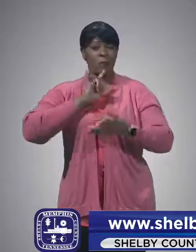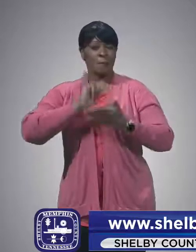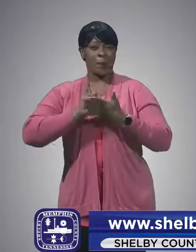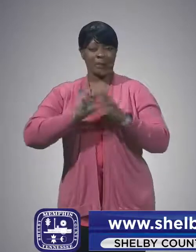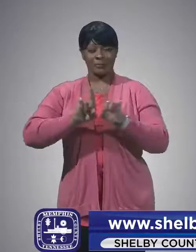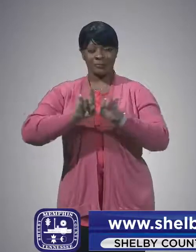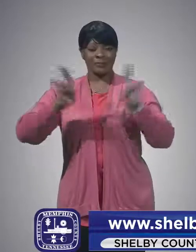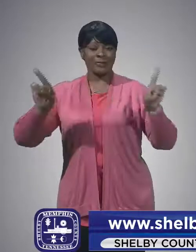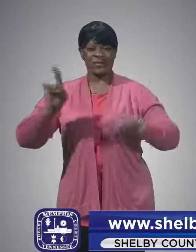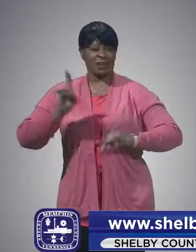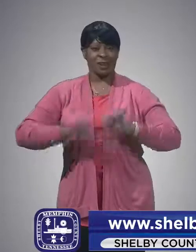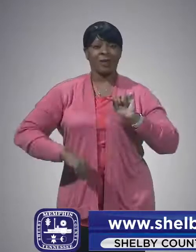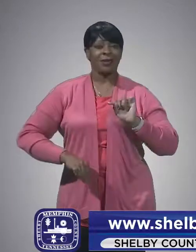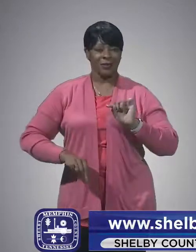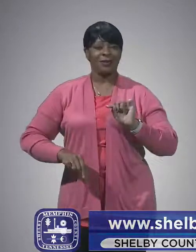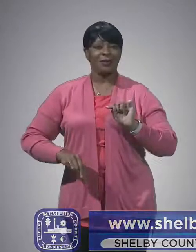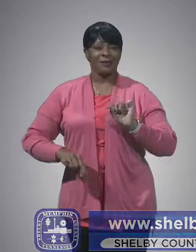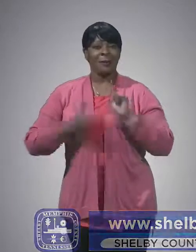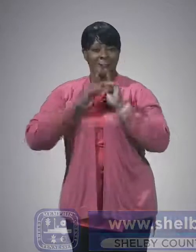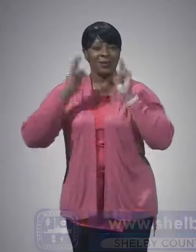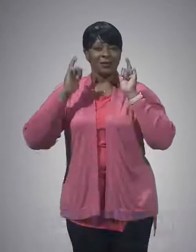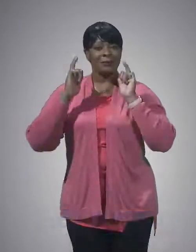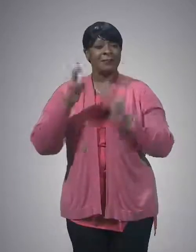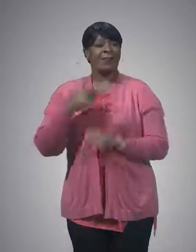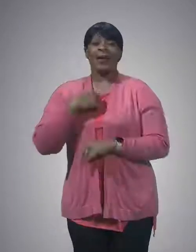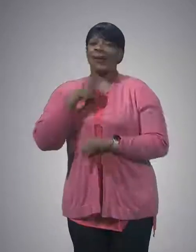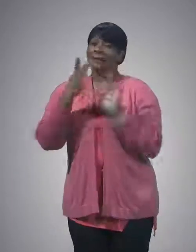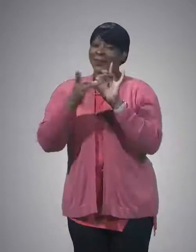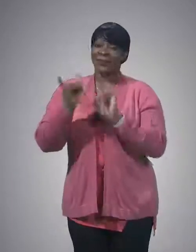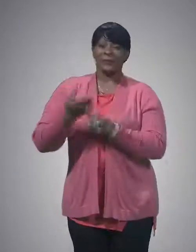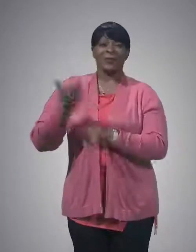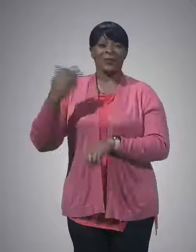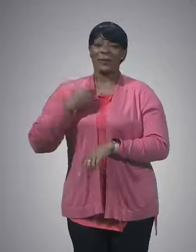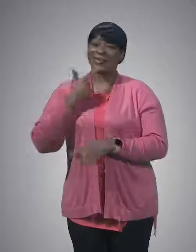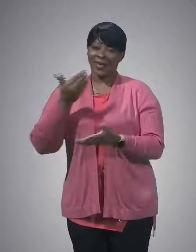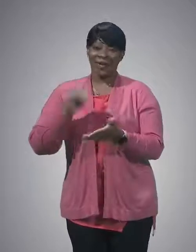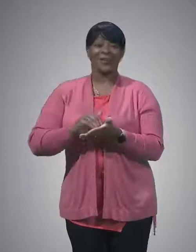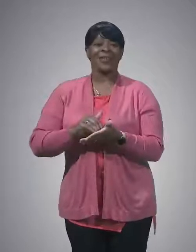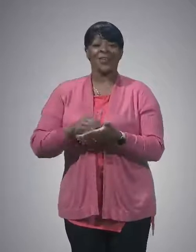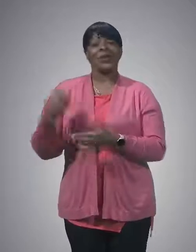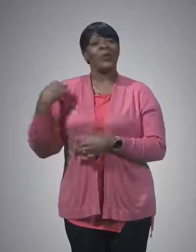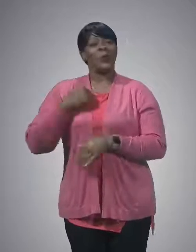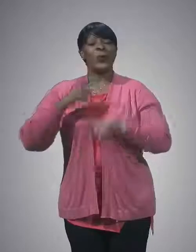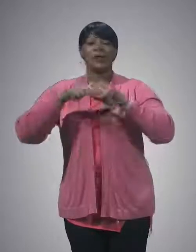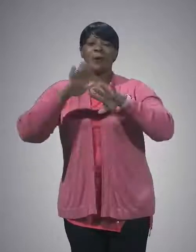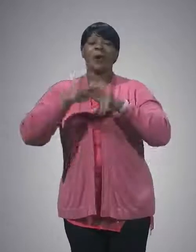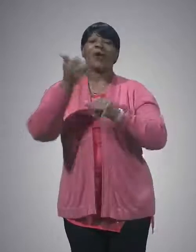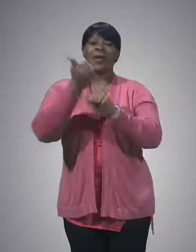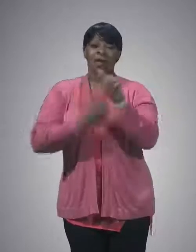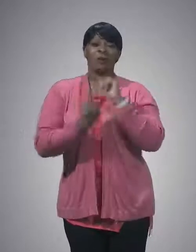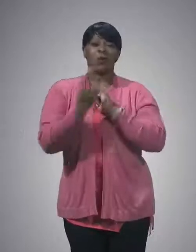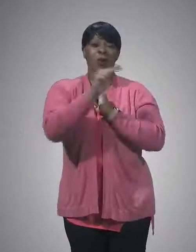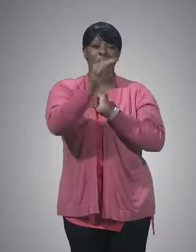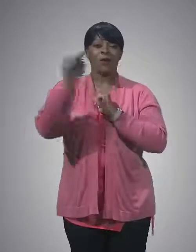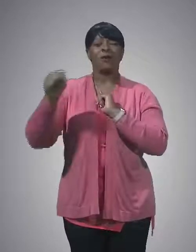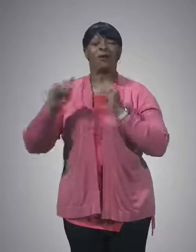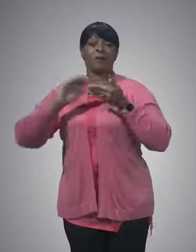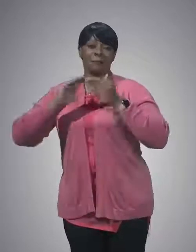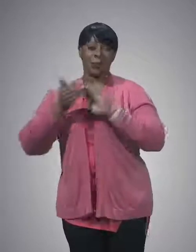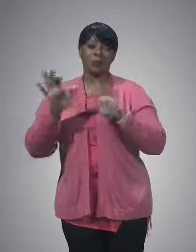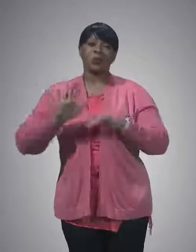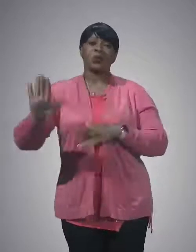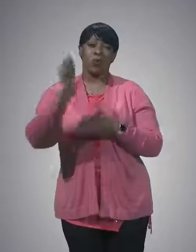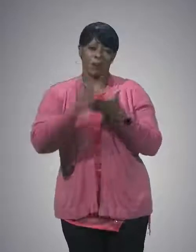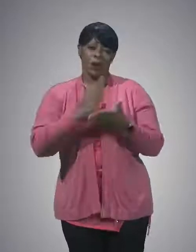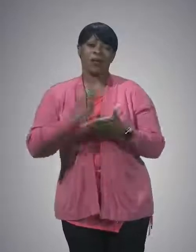safely socially distance. I've said this before, I'll say it again. We depend on everybody in the community to do